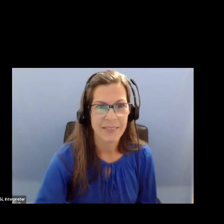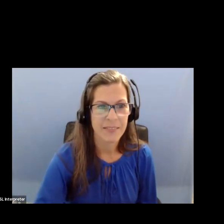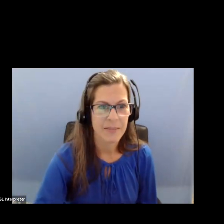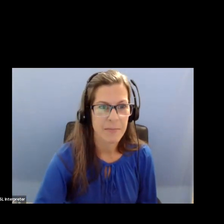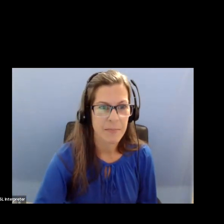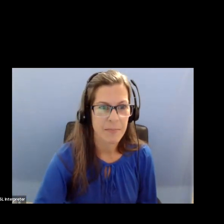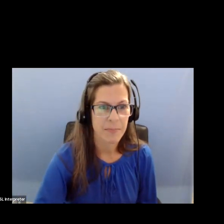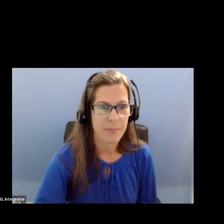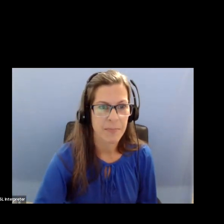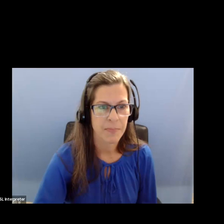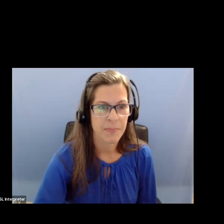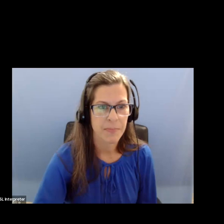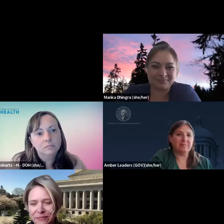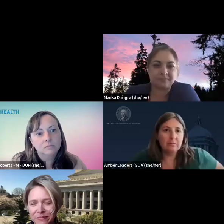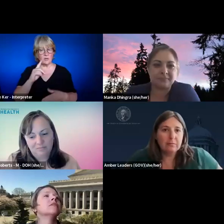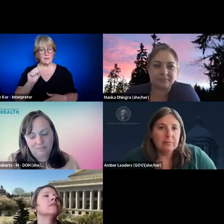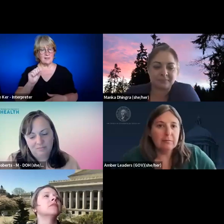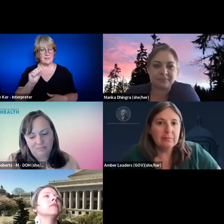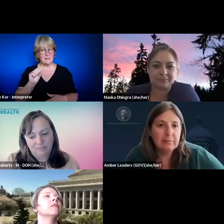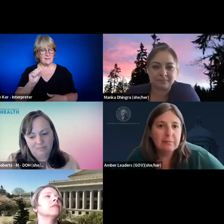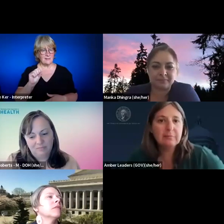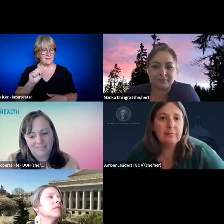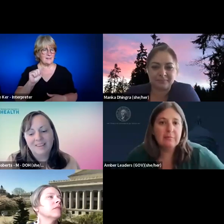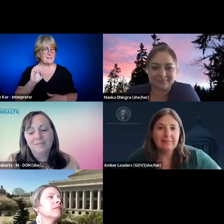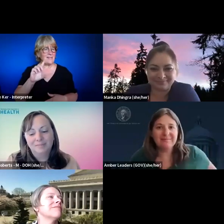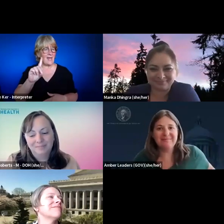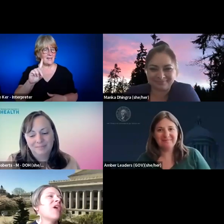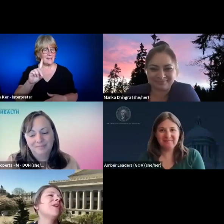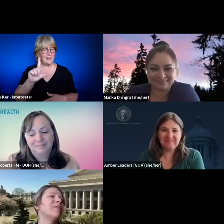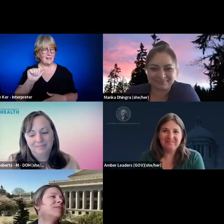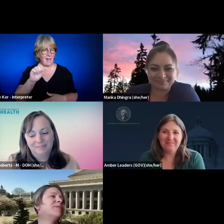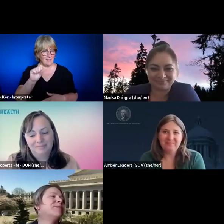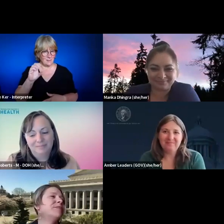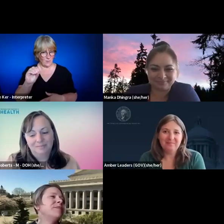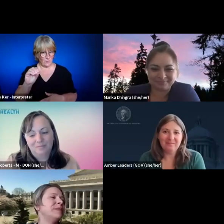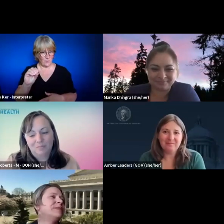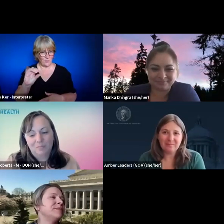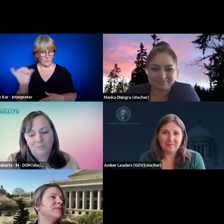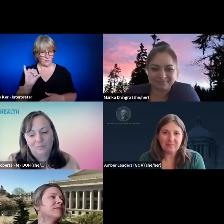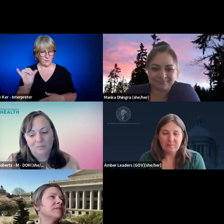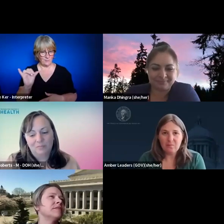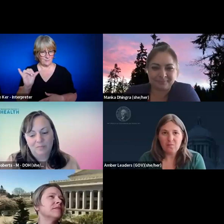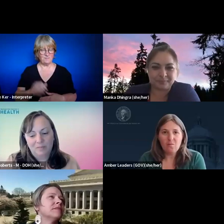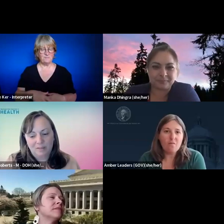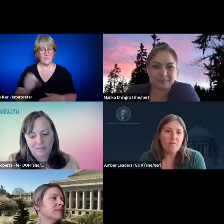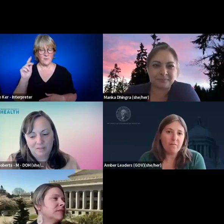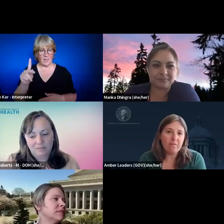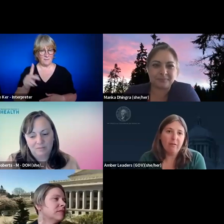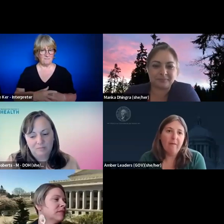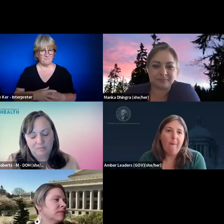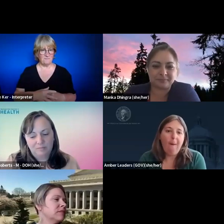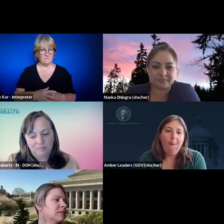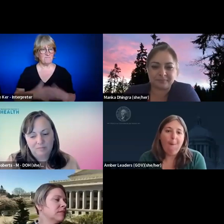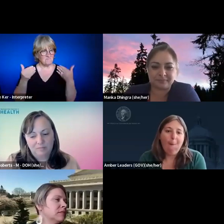for Severance and also, of course, Ted Lasso. So, all right, let's